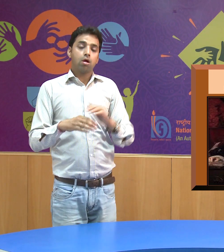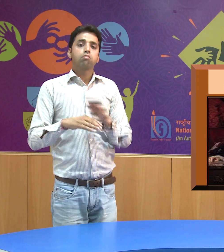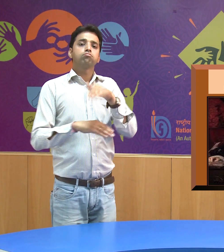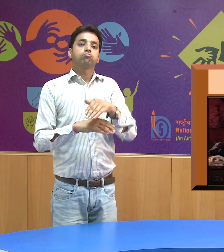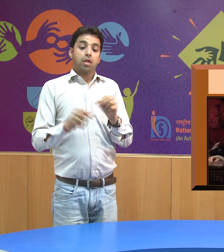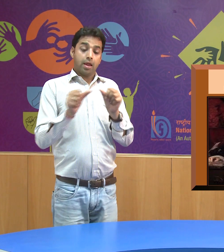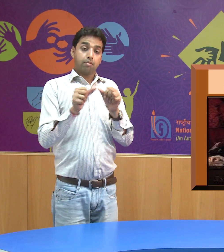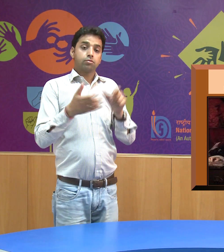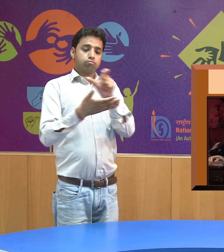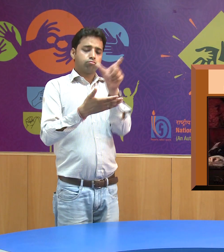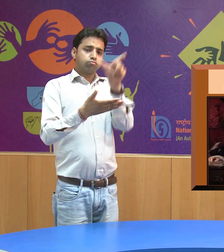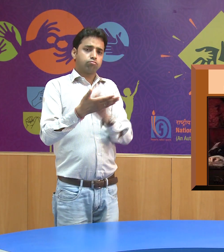administration.